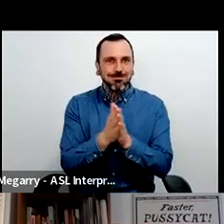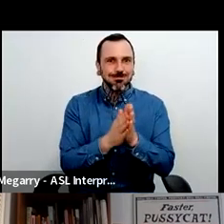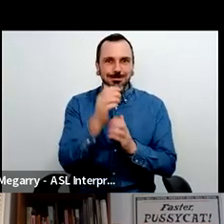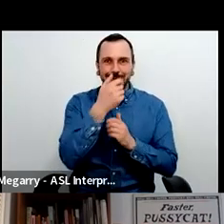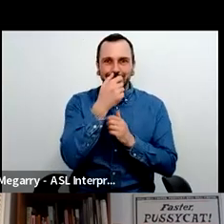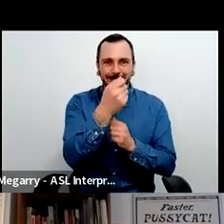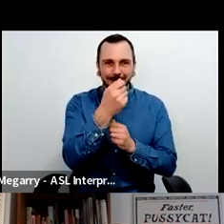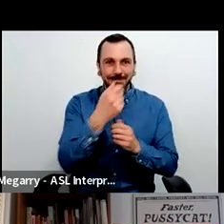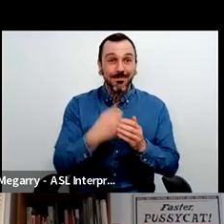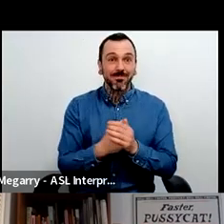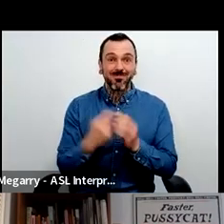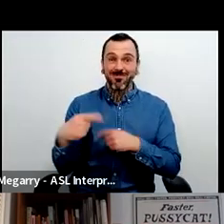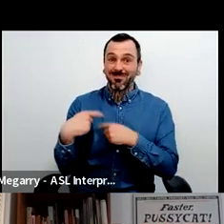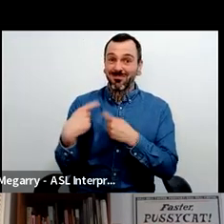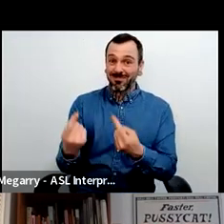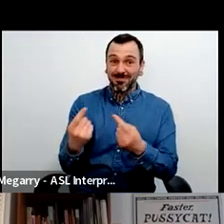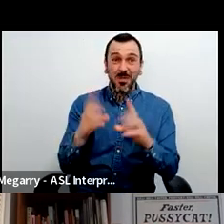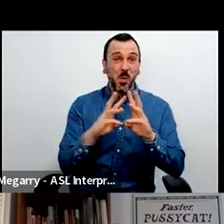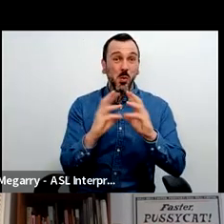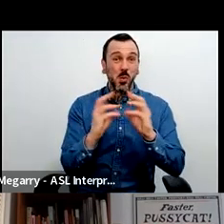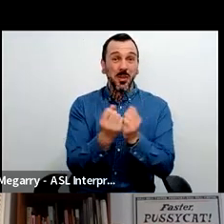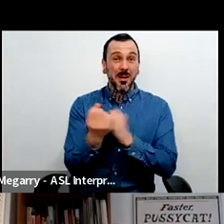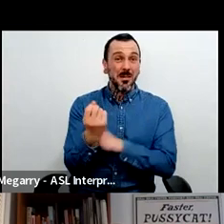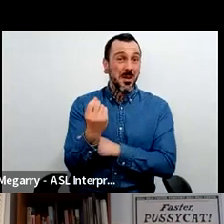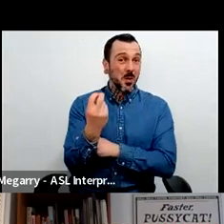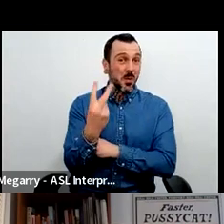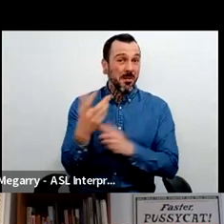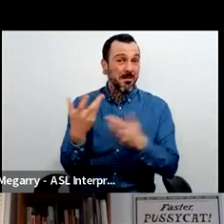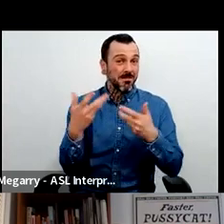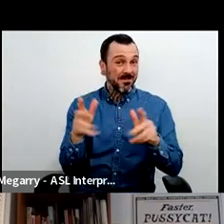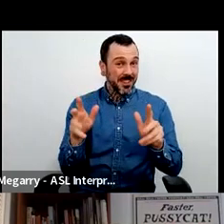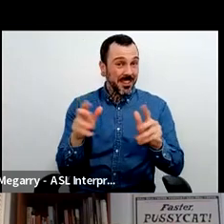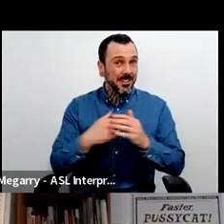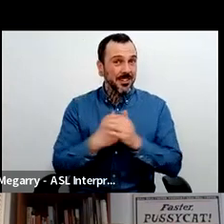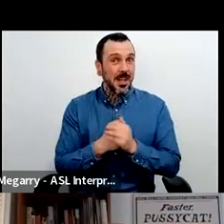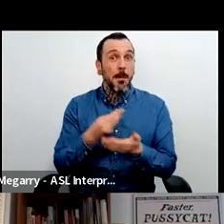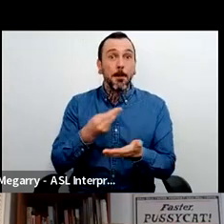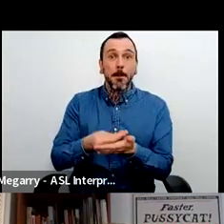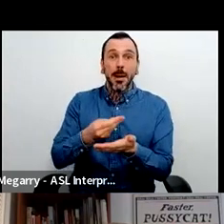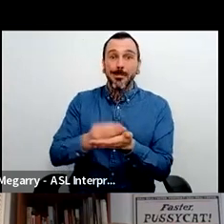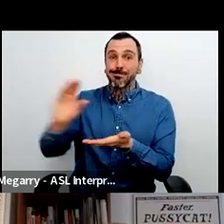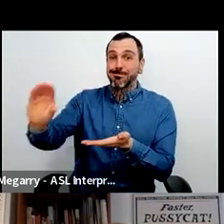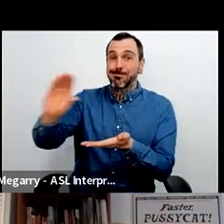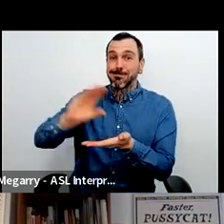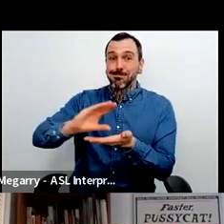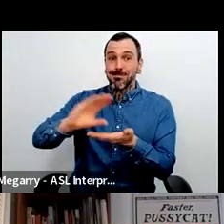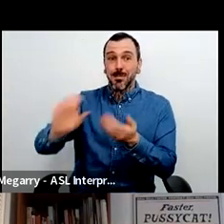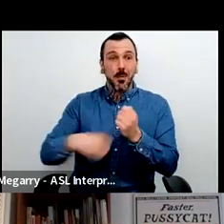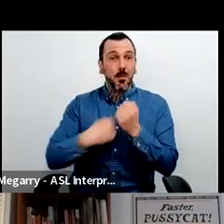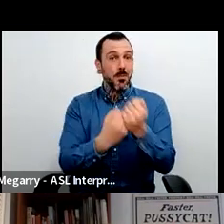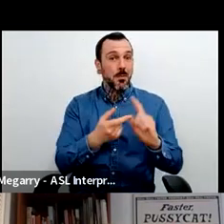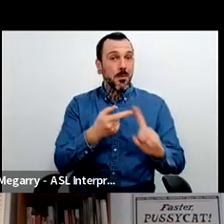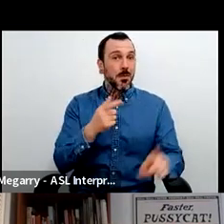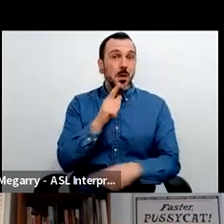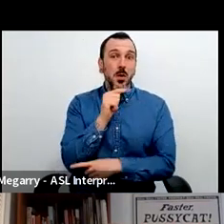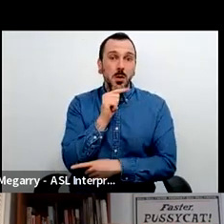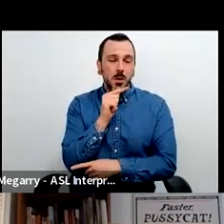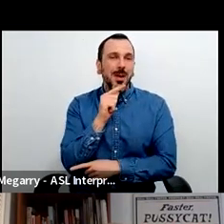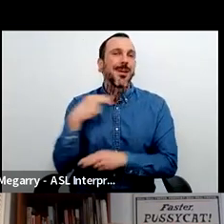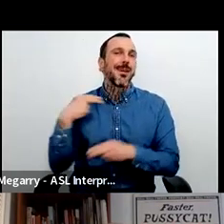12th in our series of workshops and seminars funded as part of the Heritage Arts Resilience